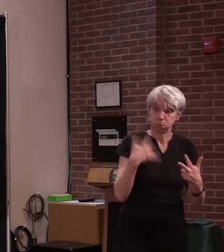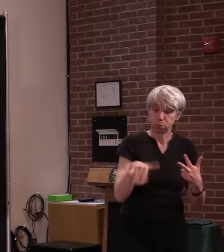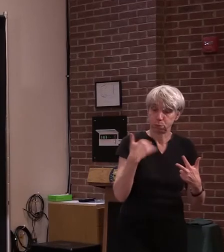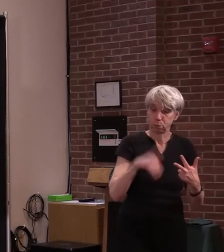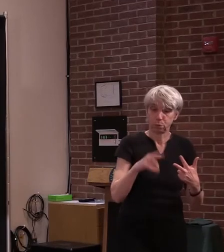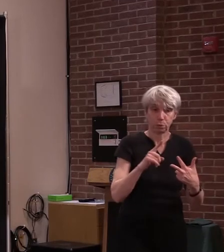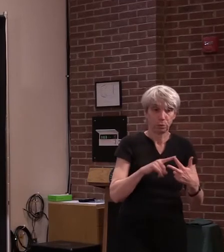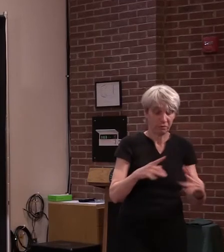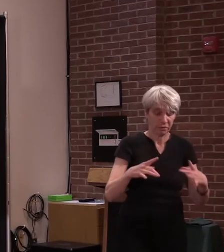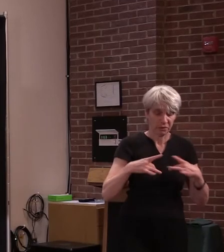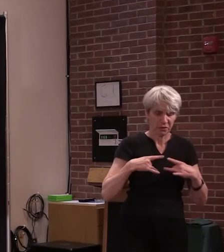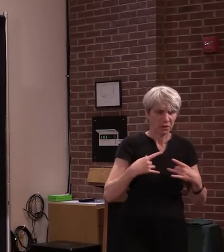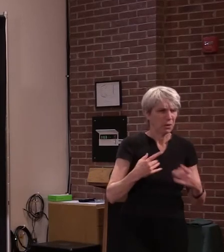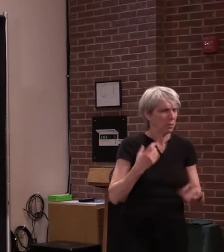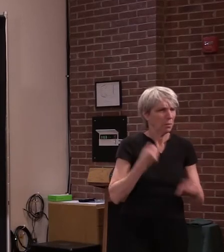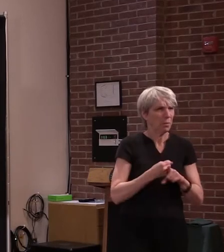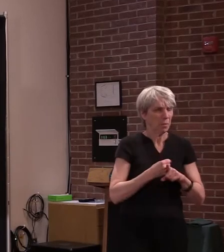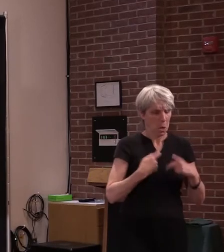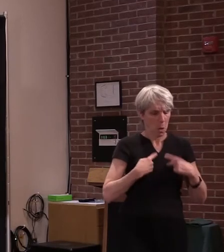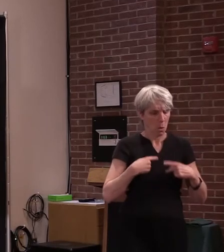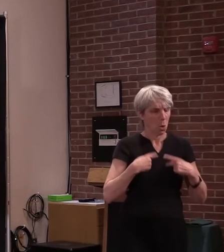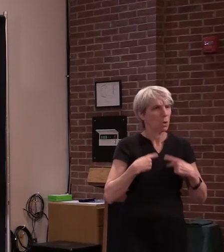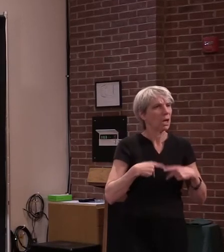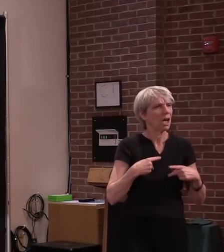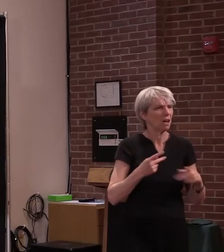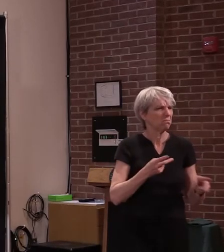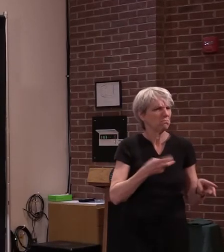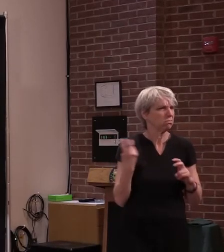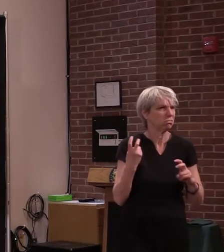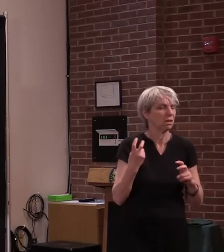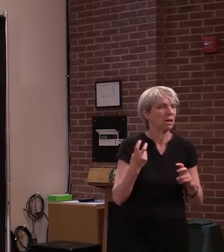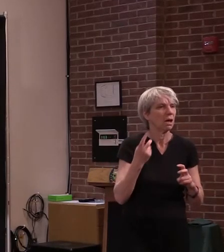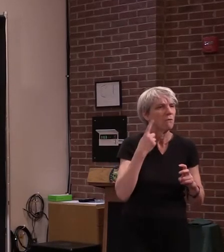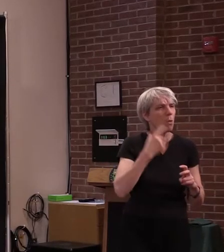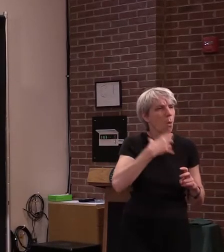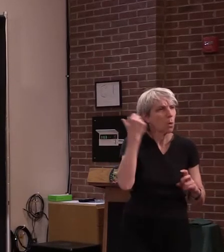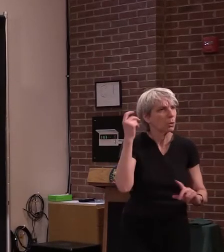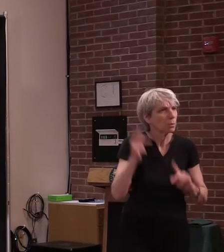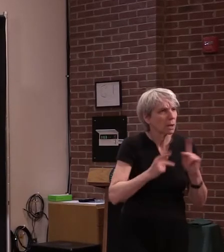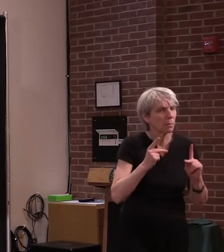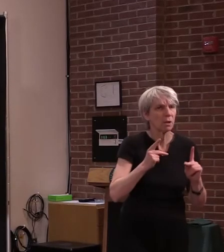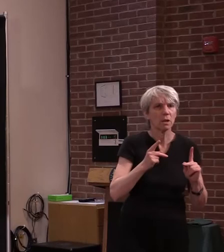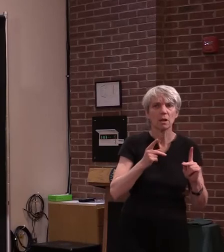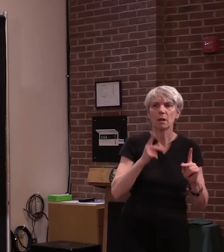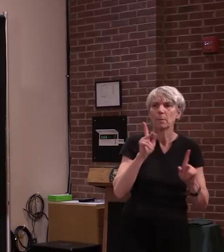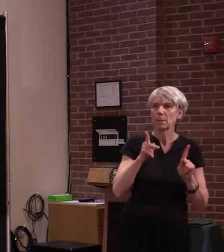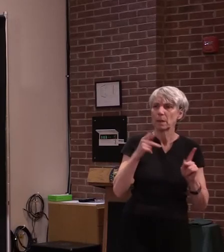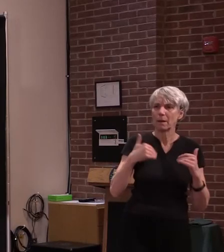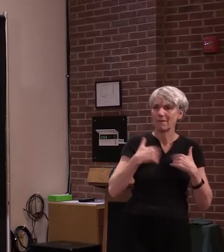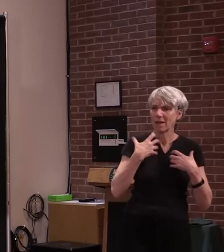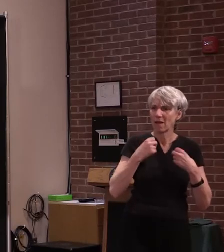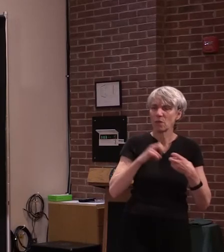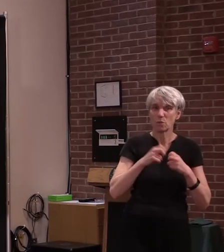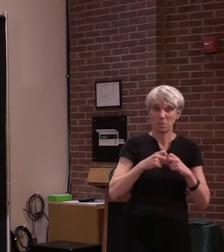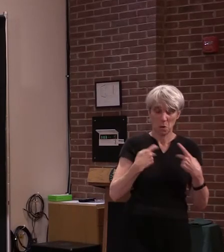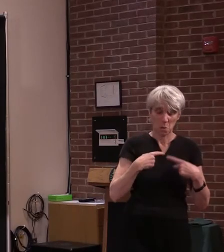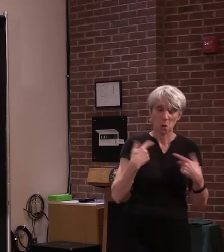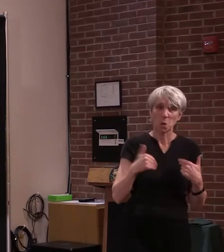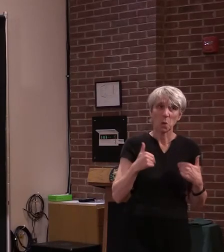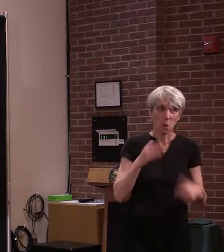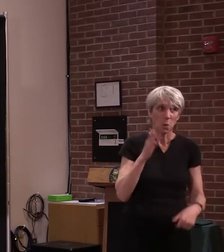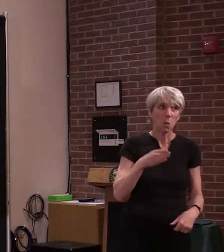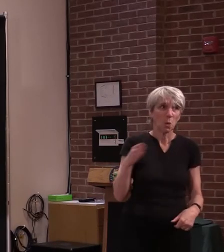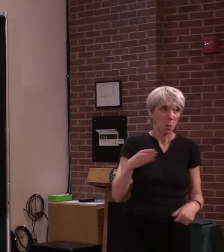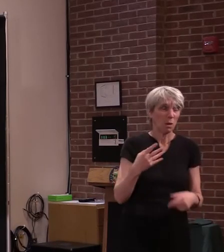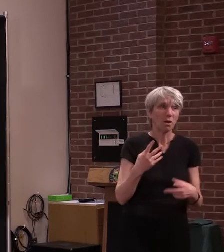of pneumonia in the higher risk group, which then leads to a lot of the other complications that make